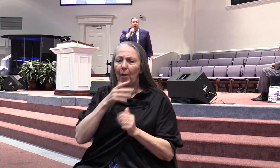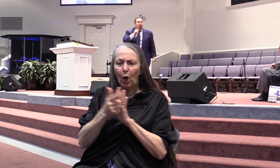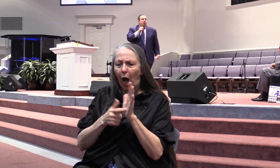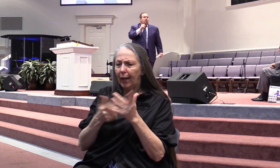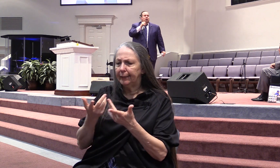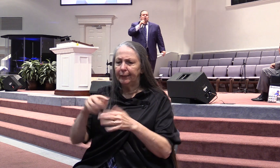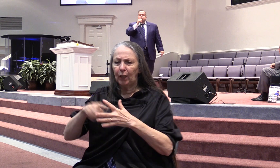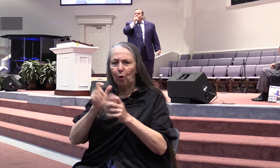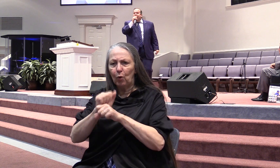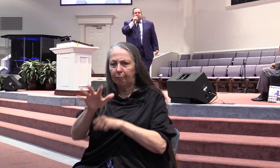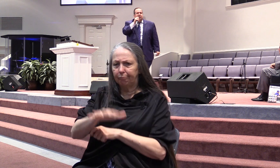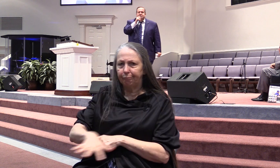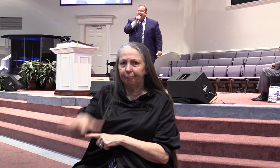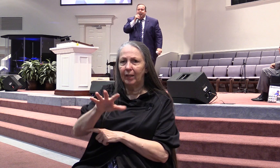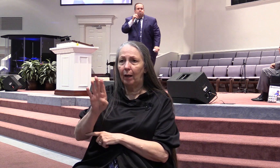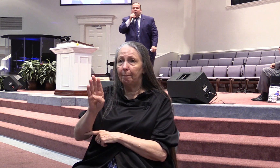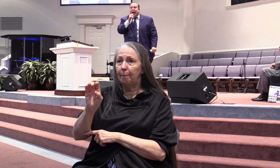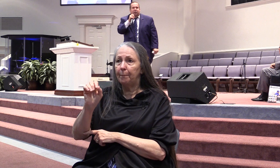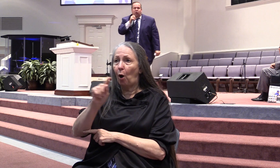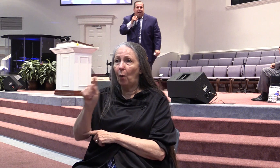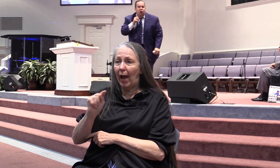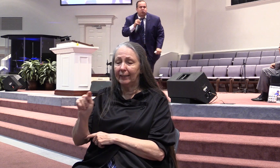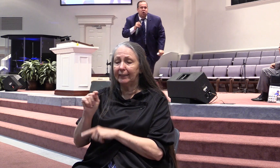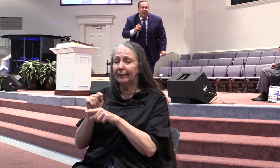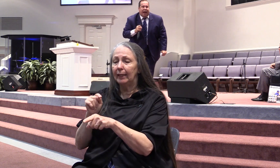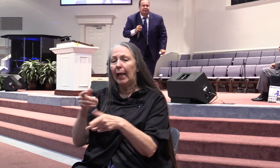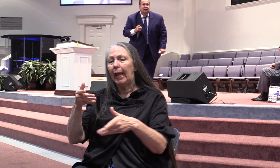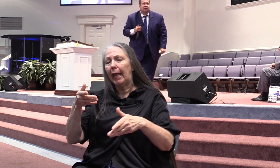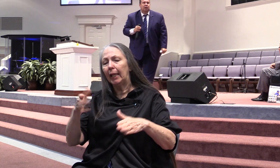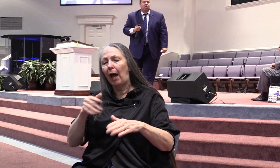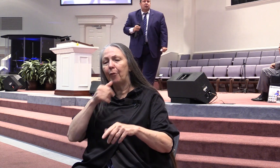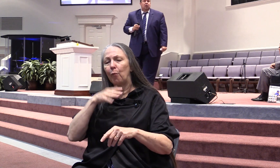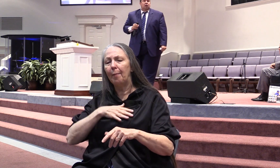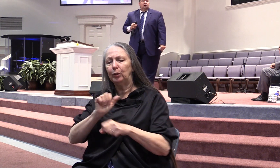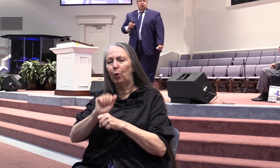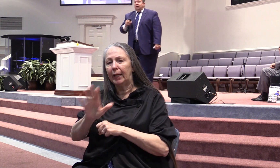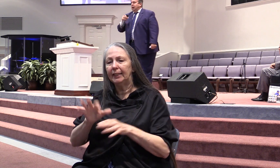Hey, y'all. Boaz does not get a plaque for letting her do that.